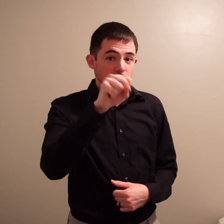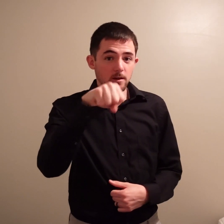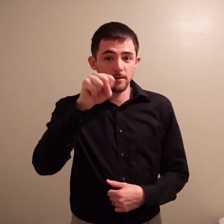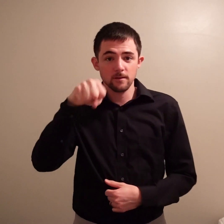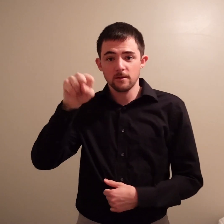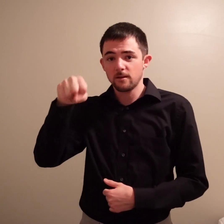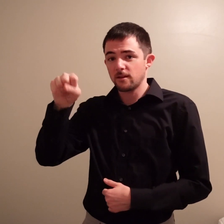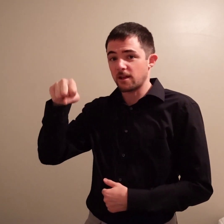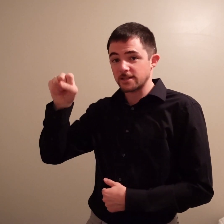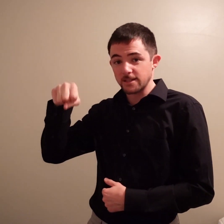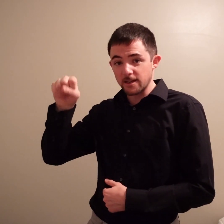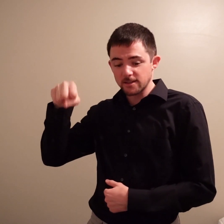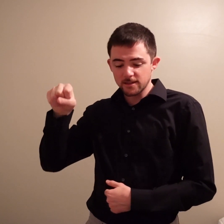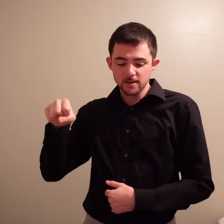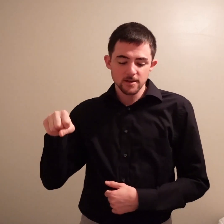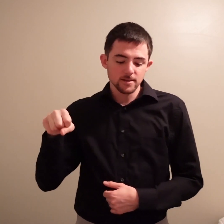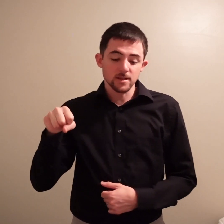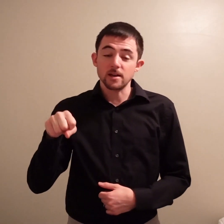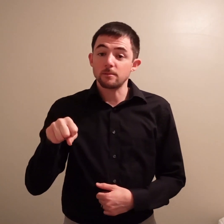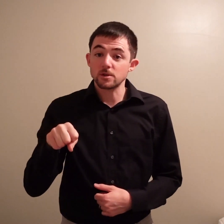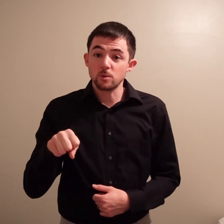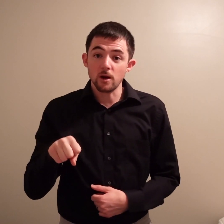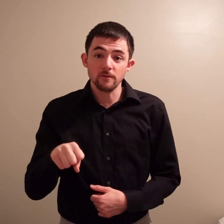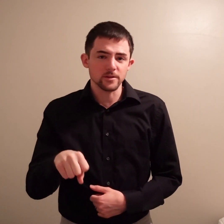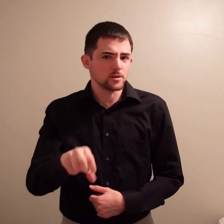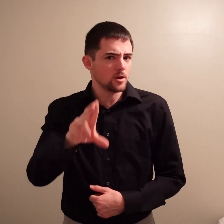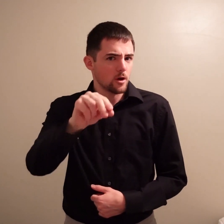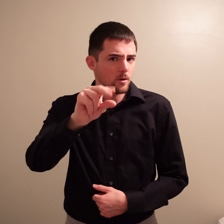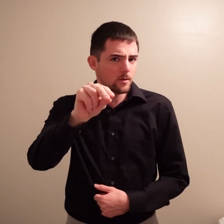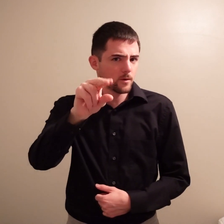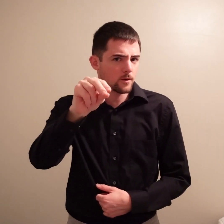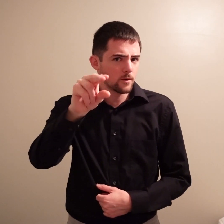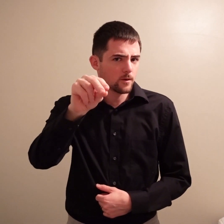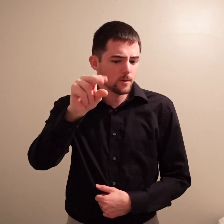sign. That's yes. Sign number 12 is no.